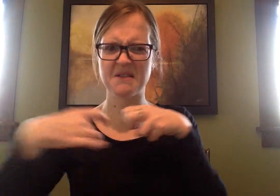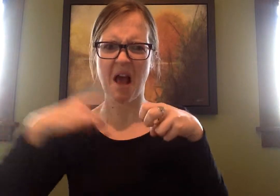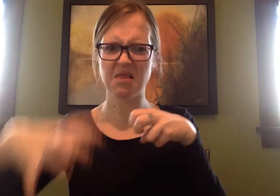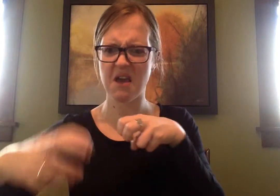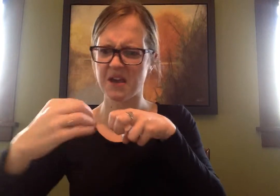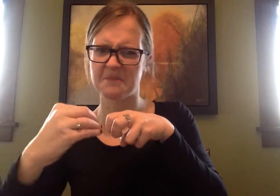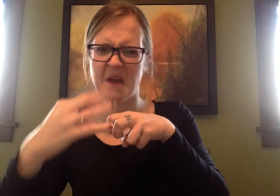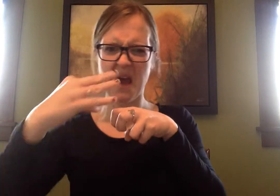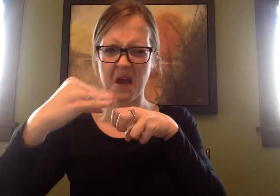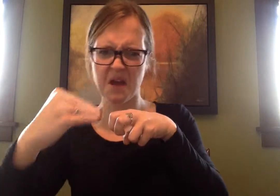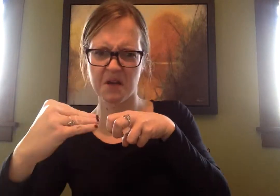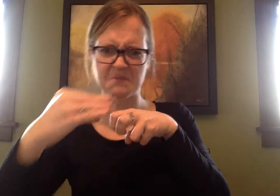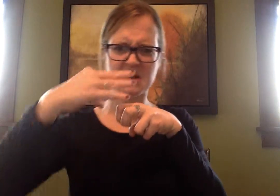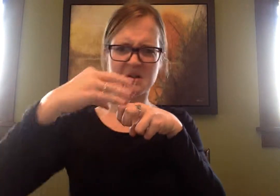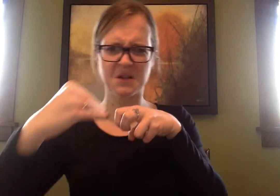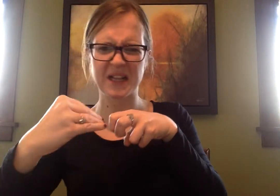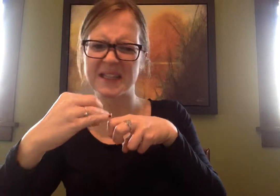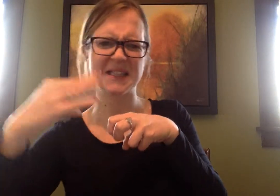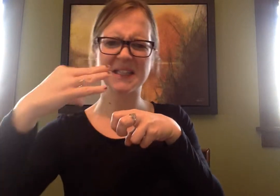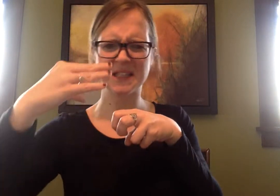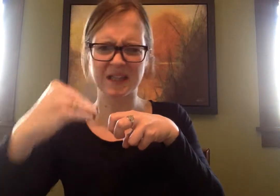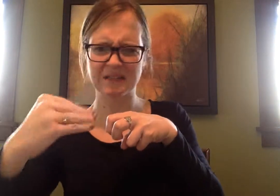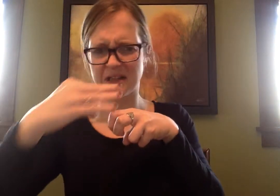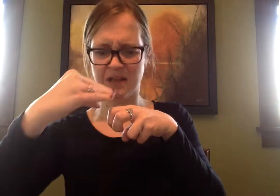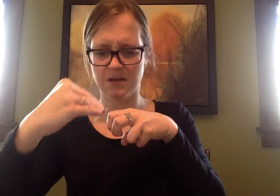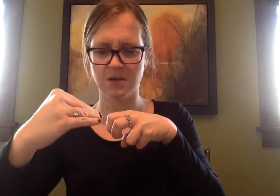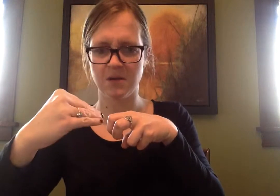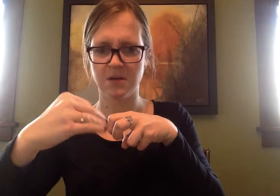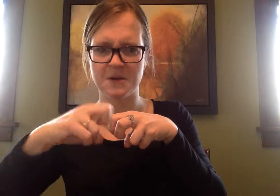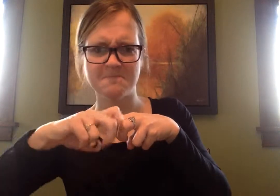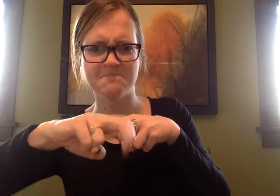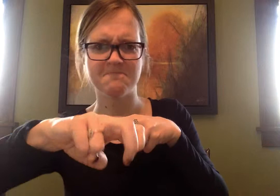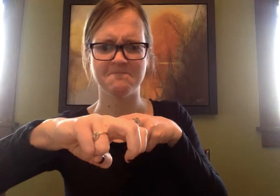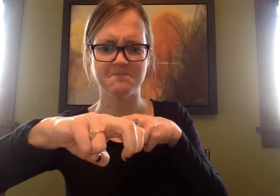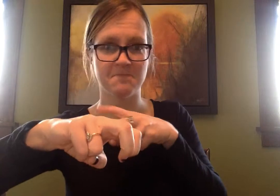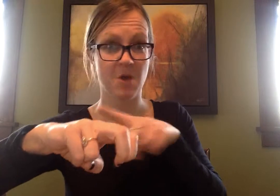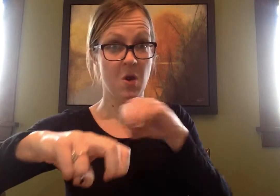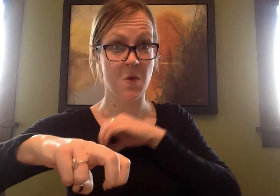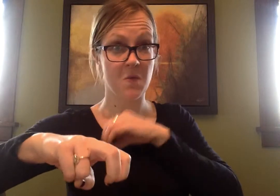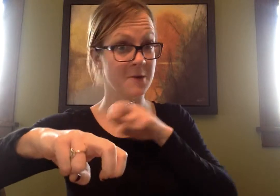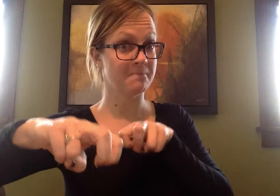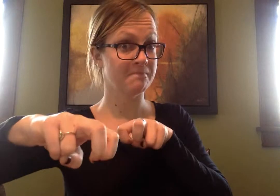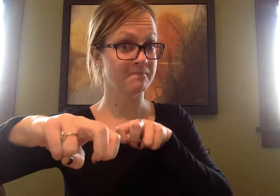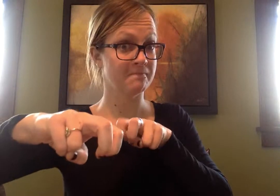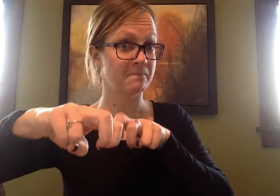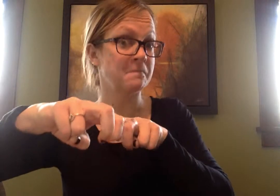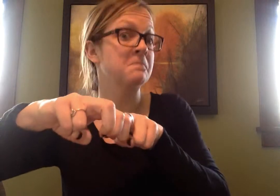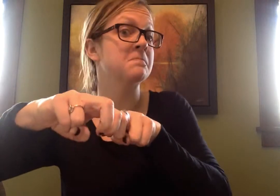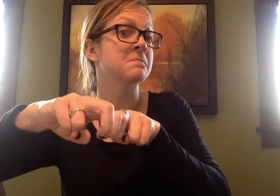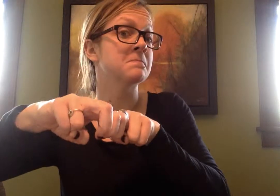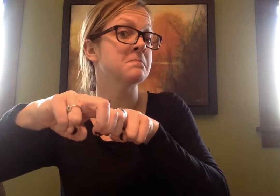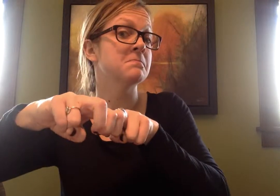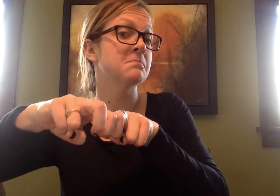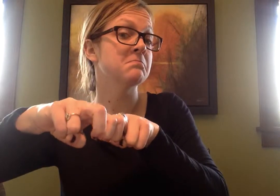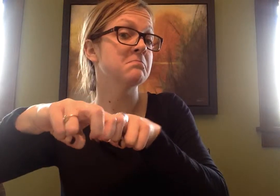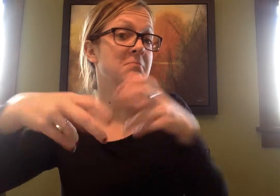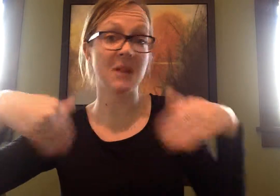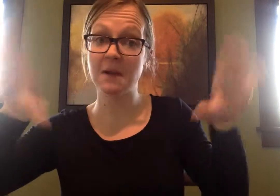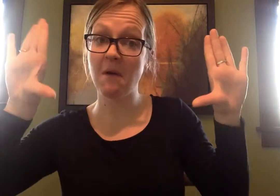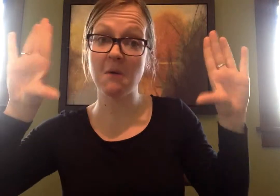crawled away. But Owen, who could easily keep up with the old tortoise, did not give up.